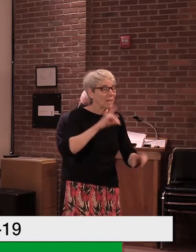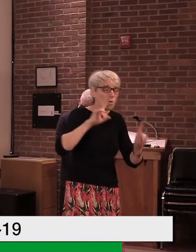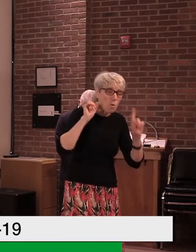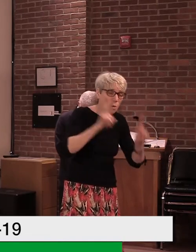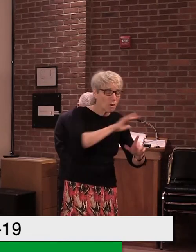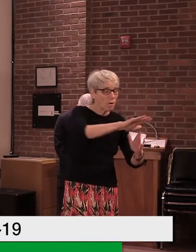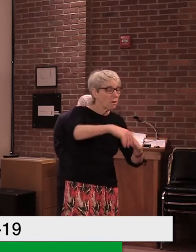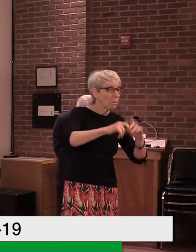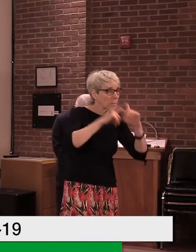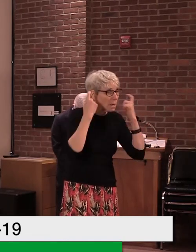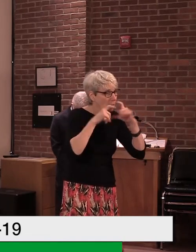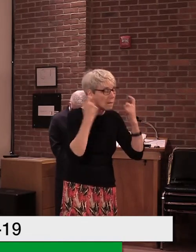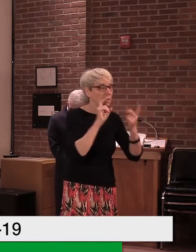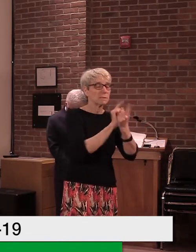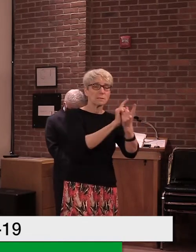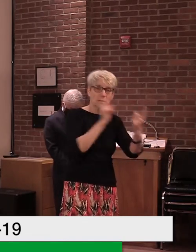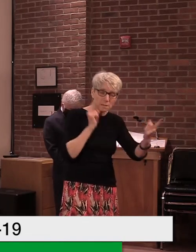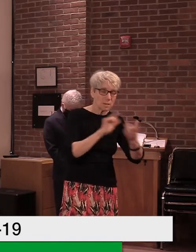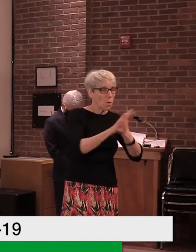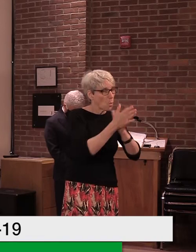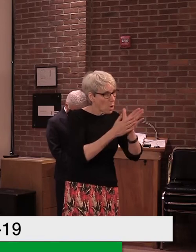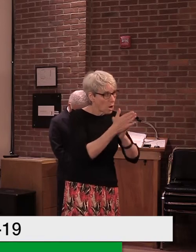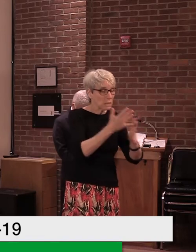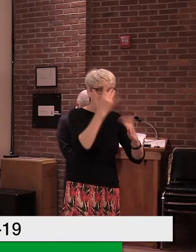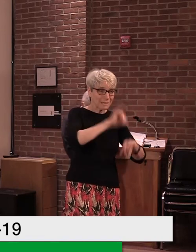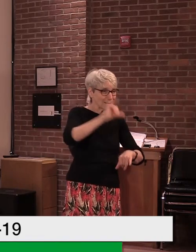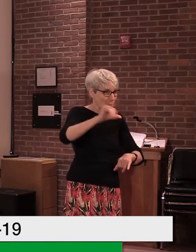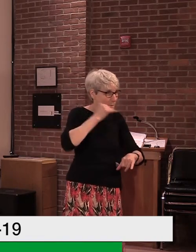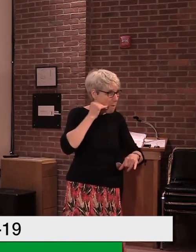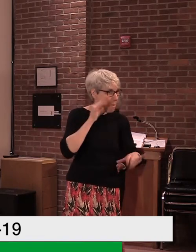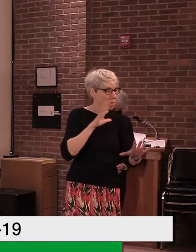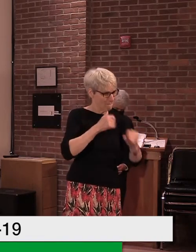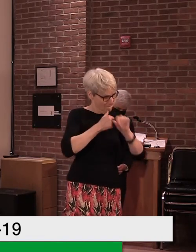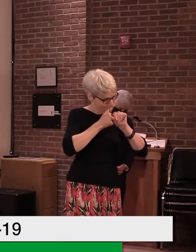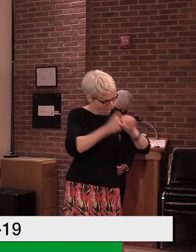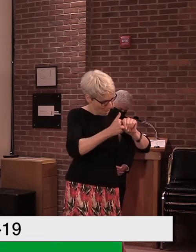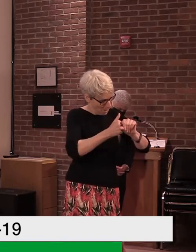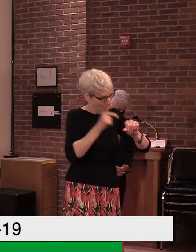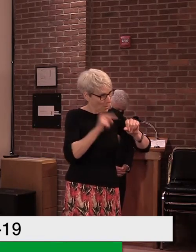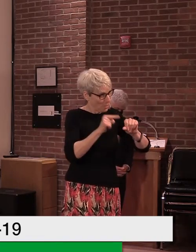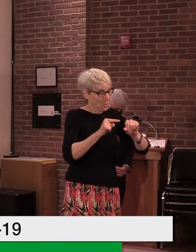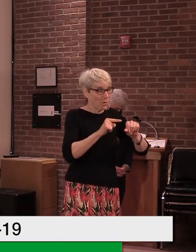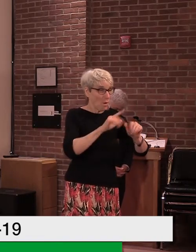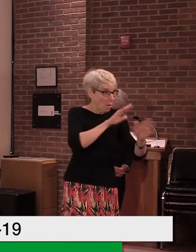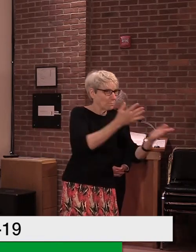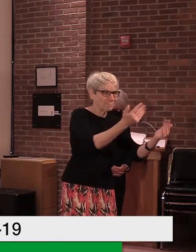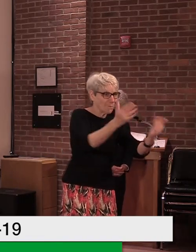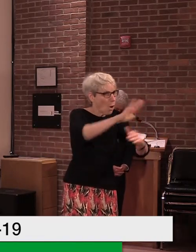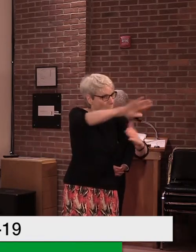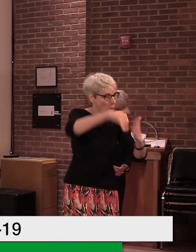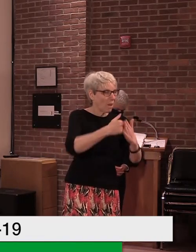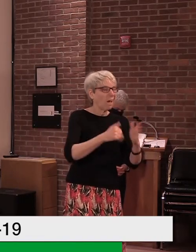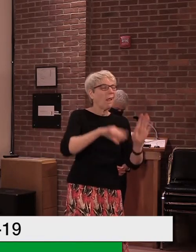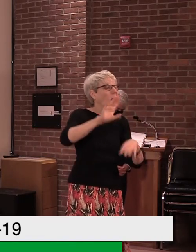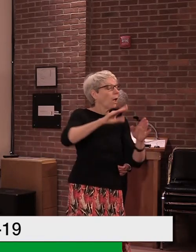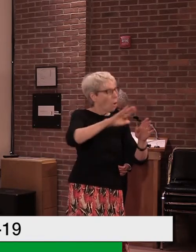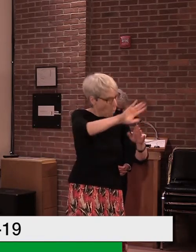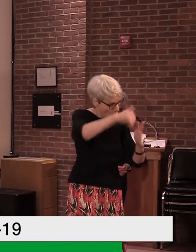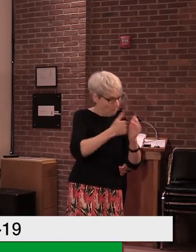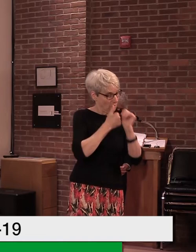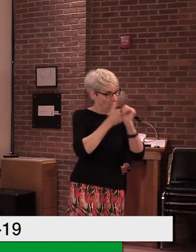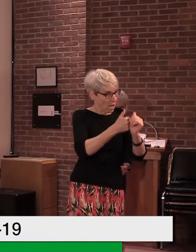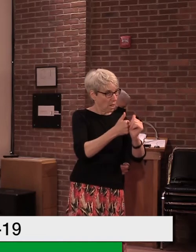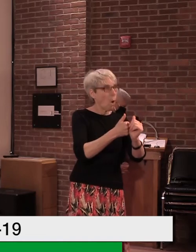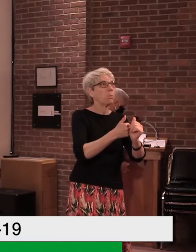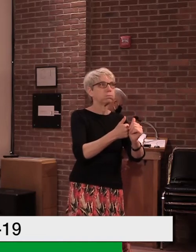of the things that we talk about all the time and get good adherence on the part of their population, they will actually